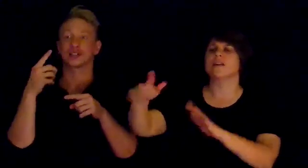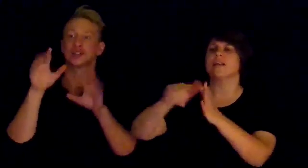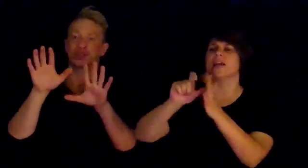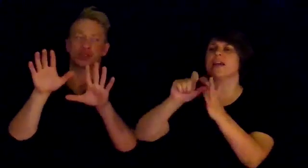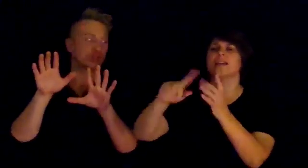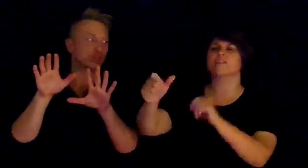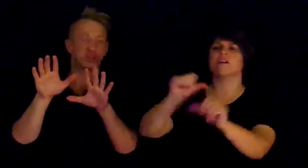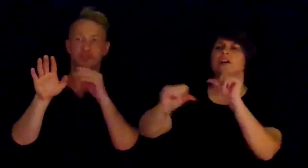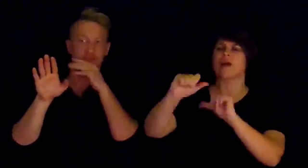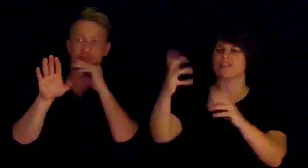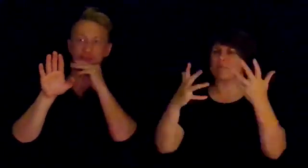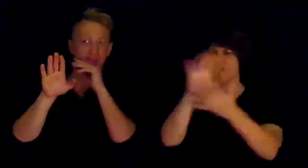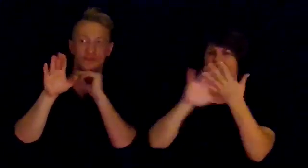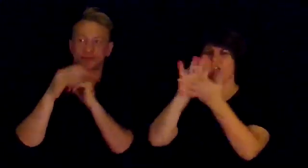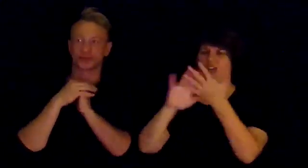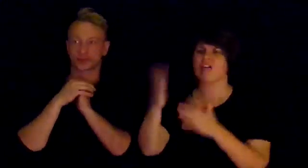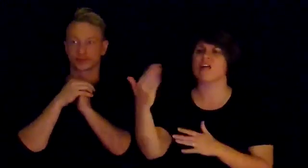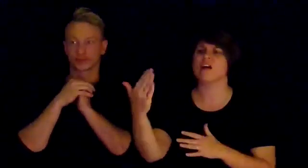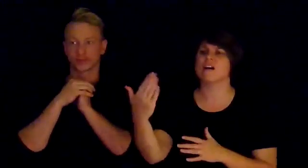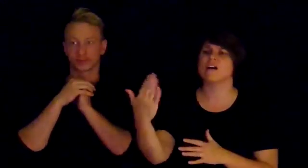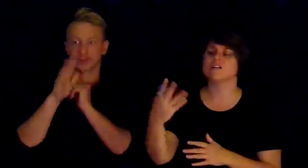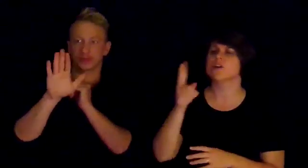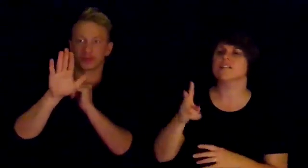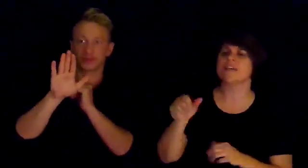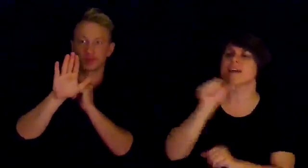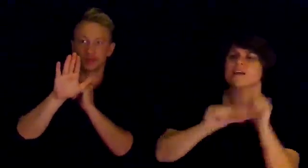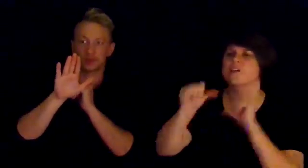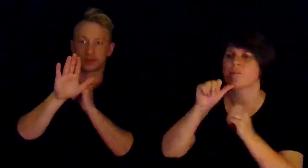sorry, Eddie, sorry, go back a bit.